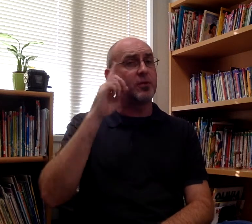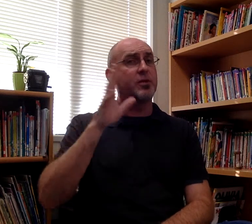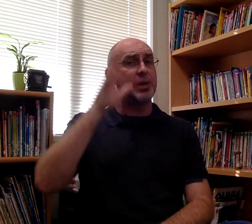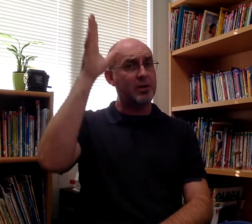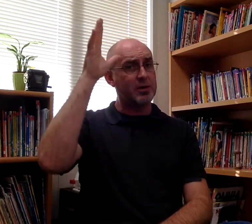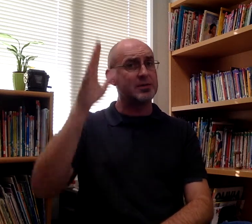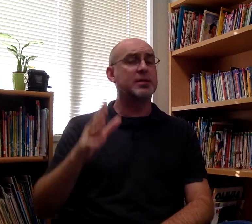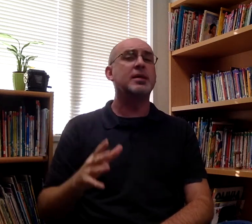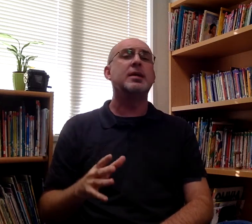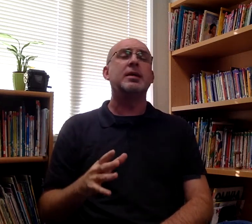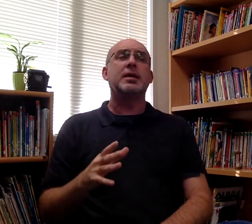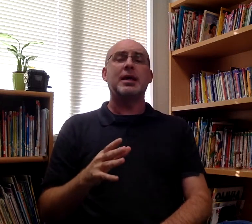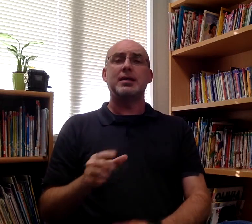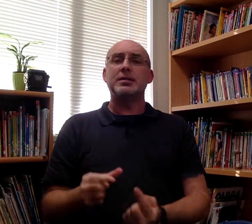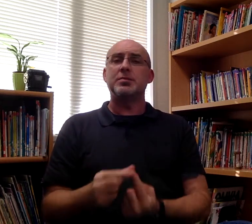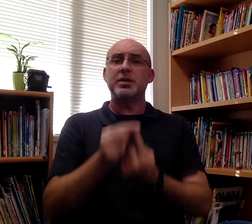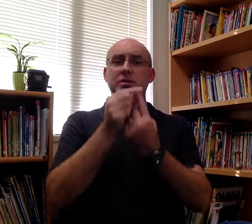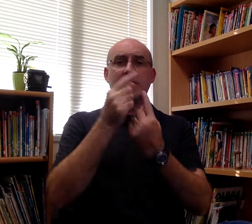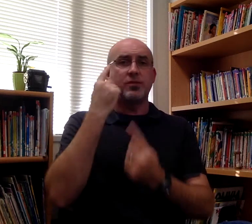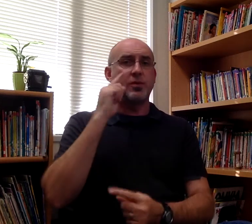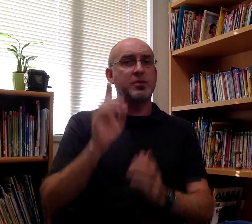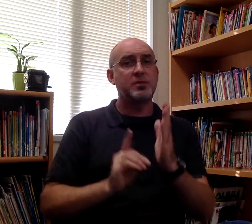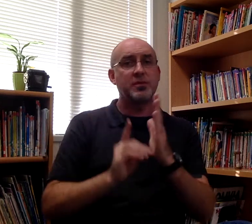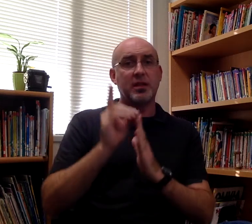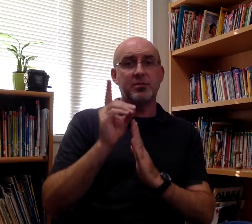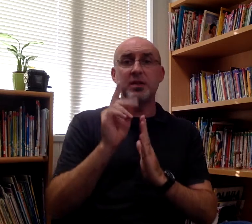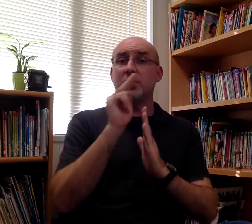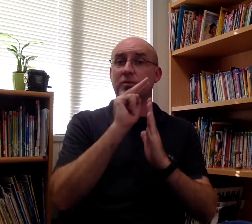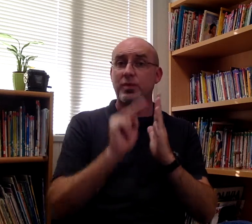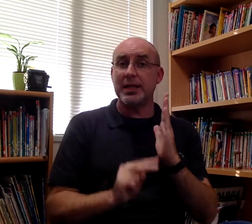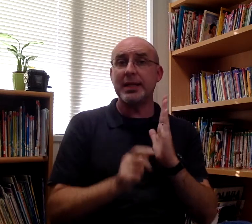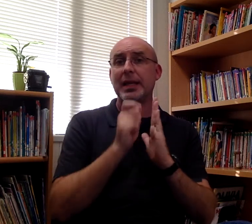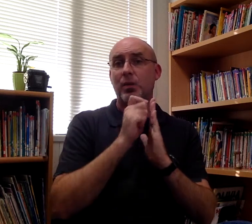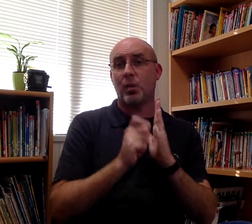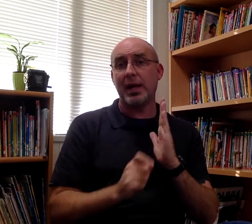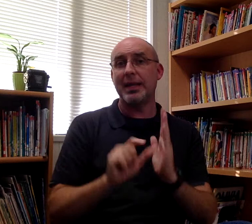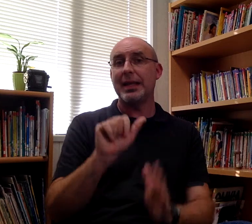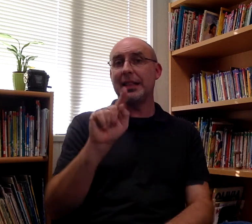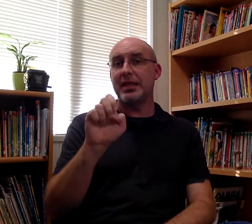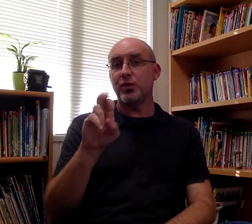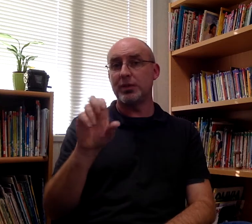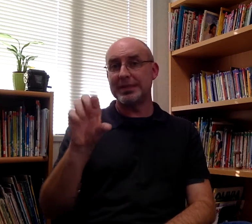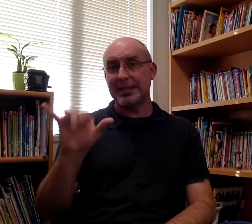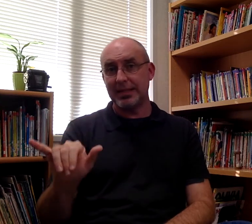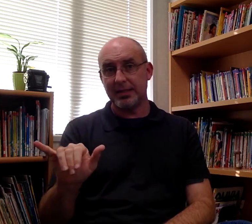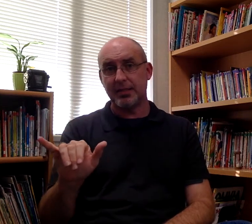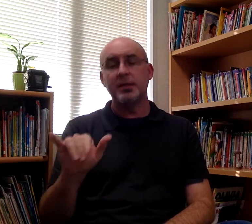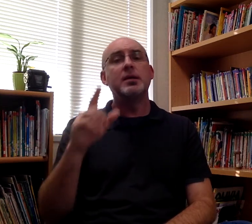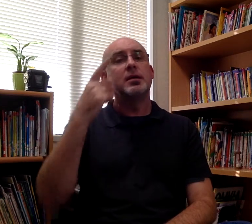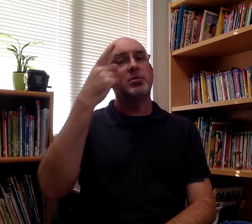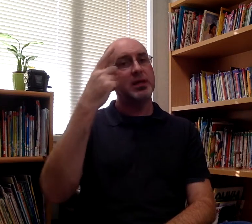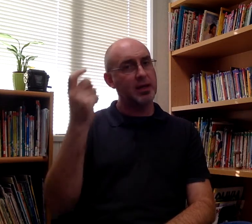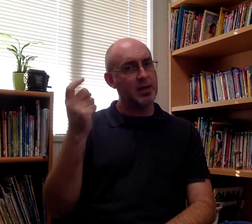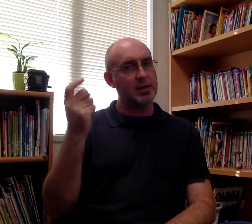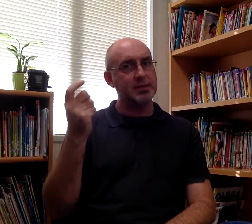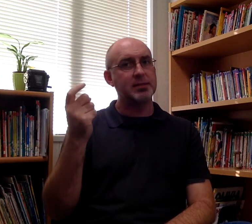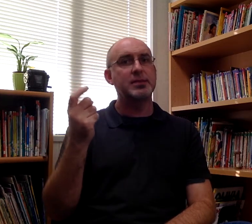their parents, and especially for their development of reading and writing literacy, because this